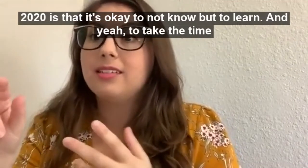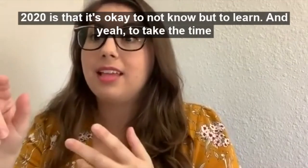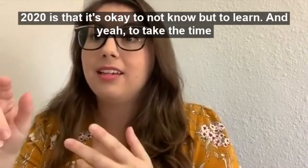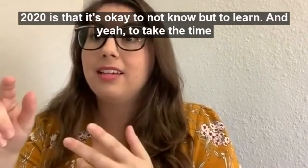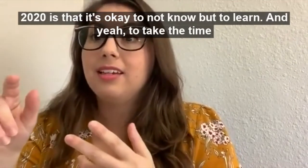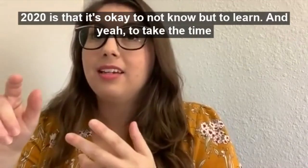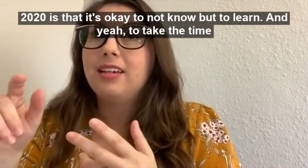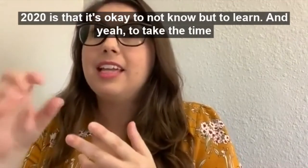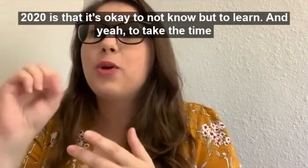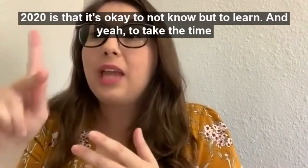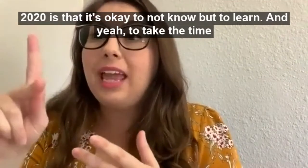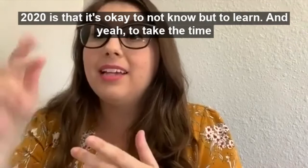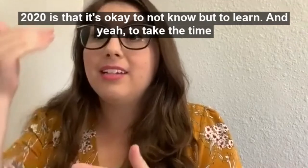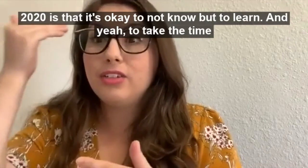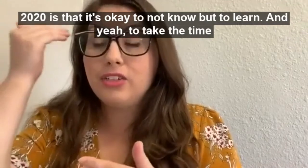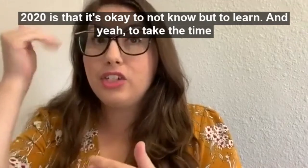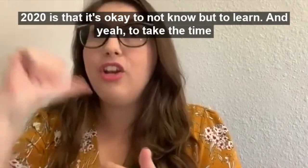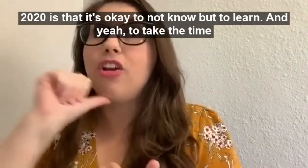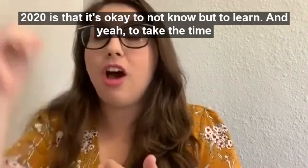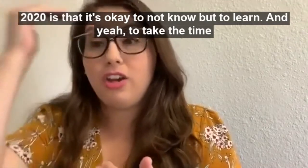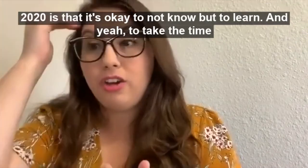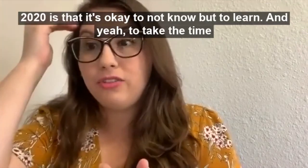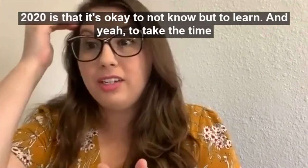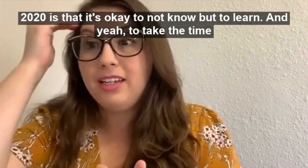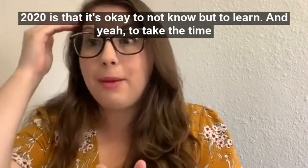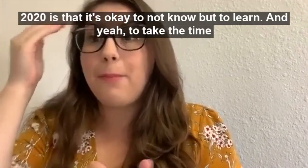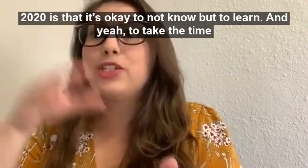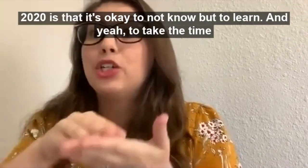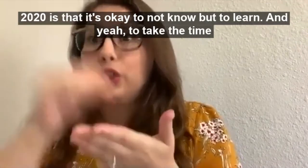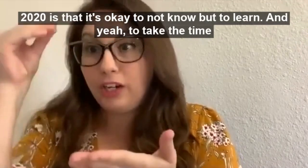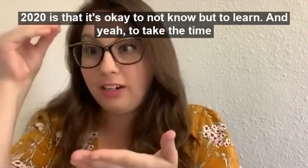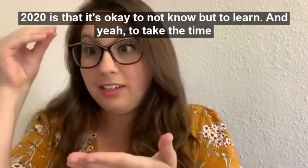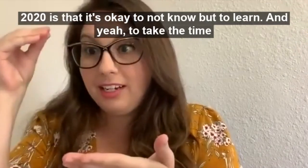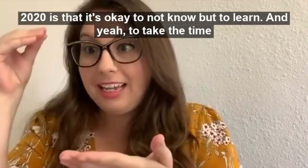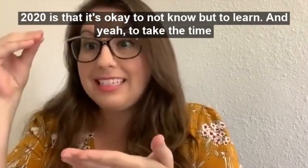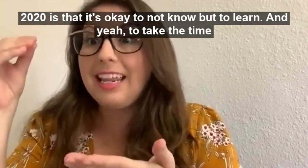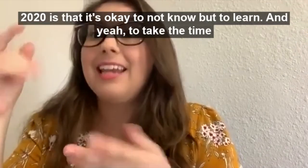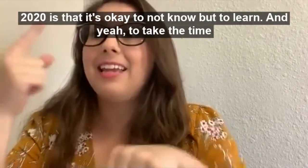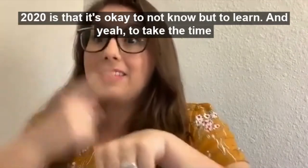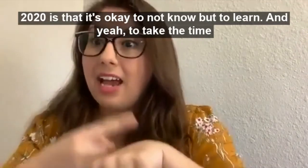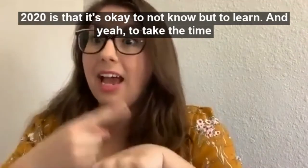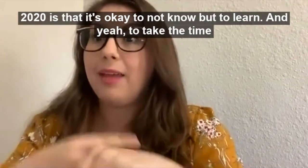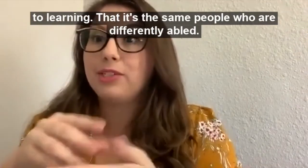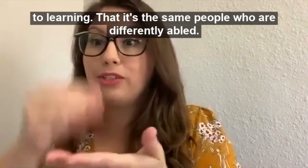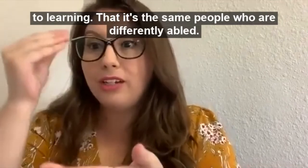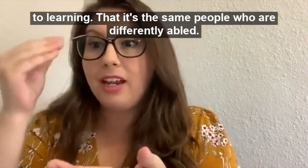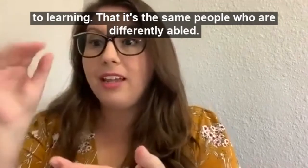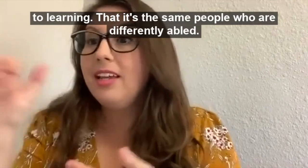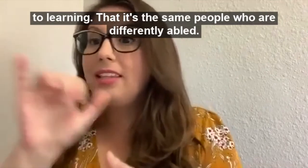that it's okay to not know, but to learn and to dedicate the time to learning. It's